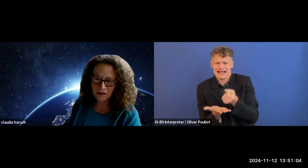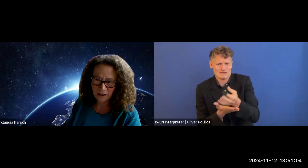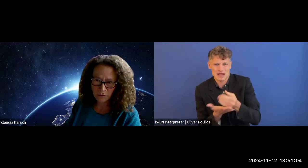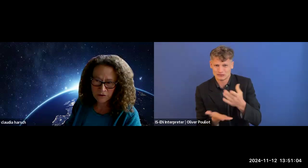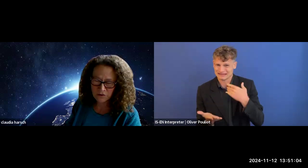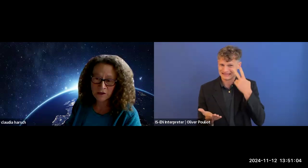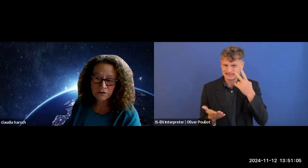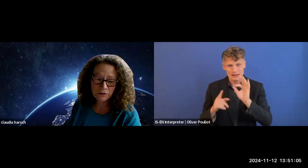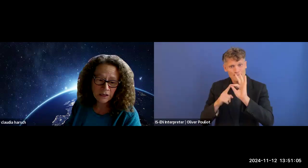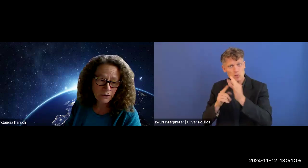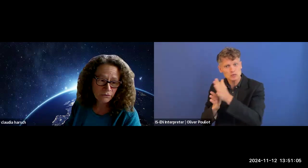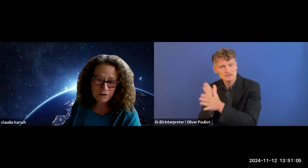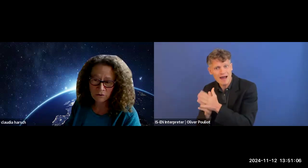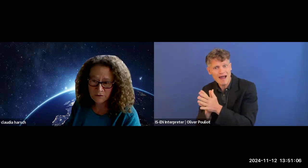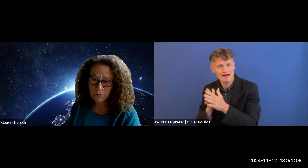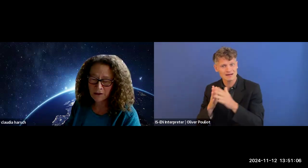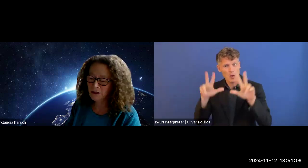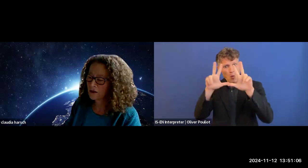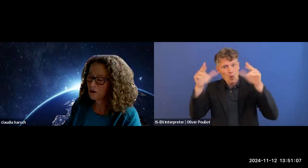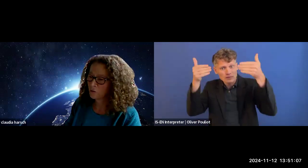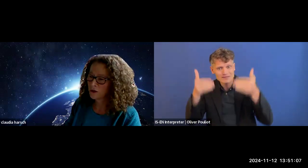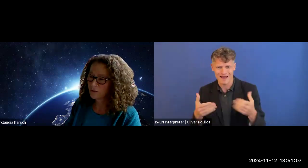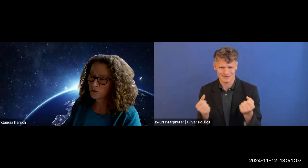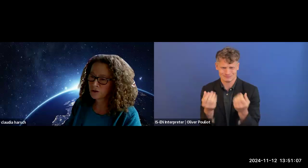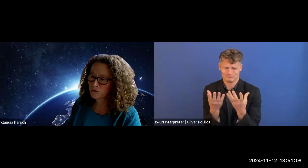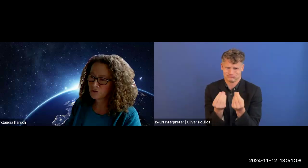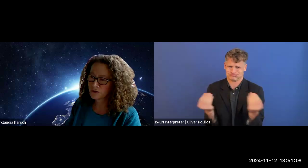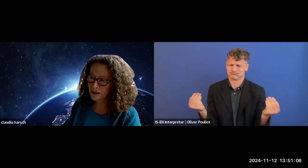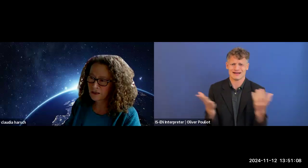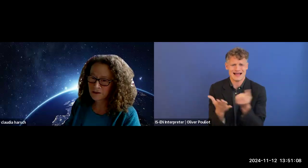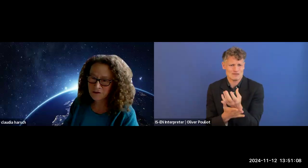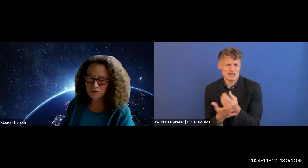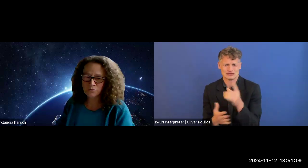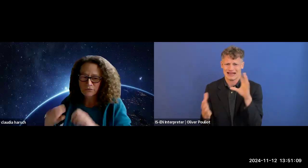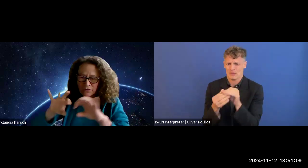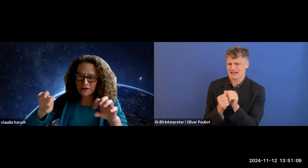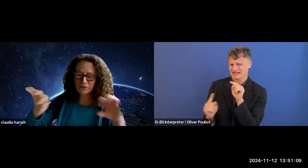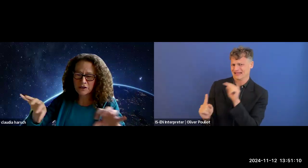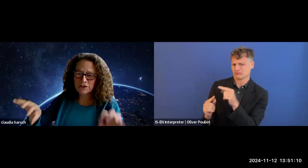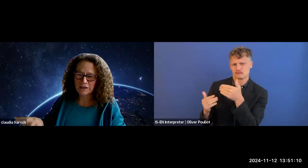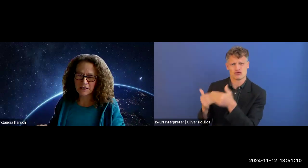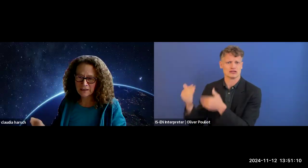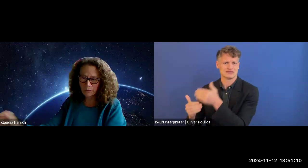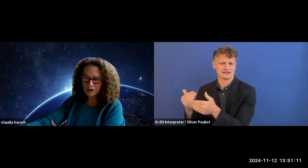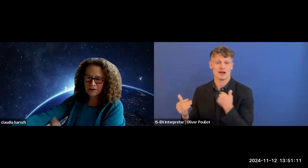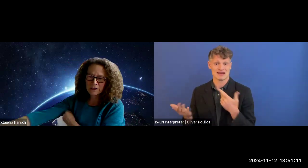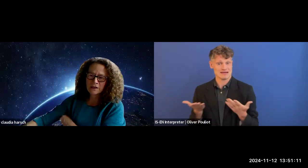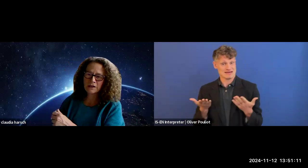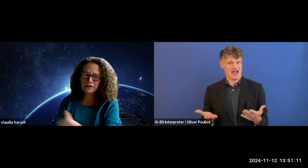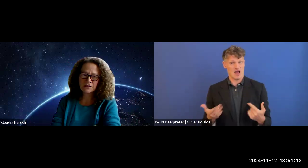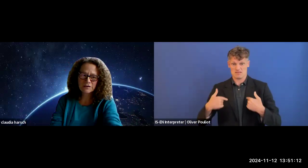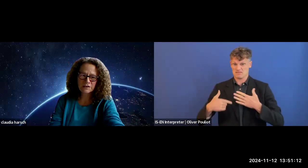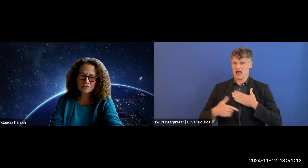described in signed language. So that's a really good resource bank. What I'm going to do today is to differentiate a little